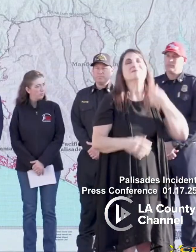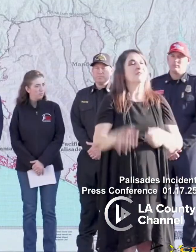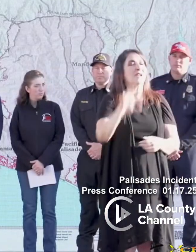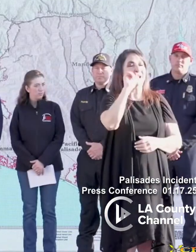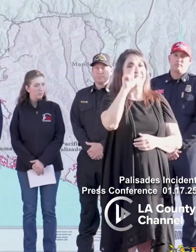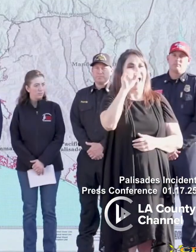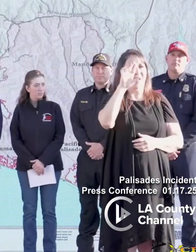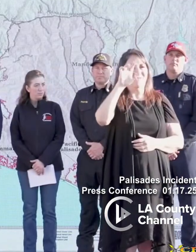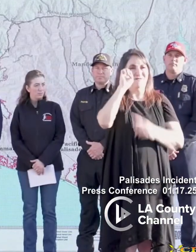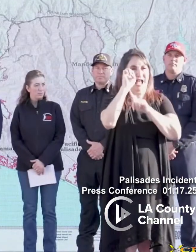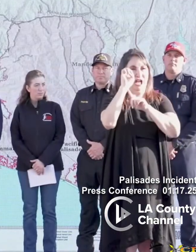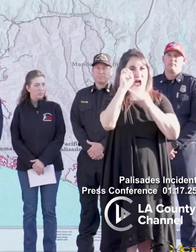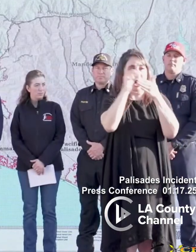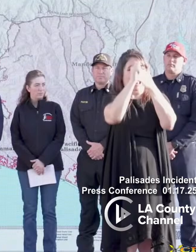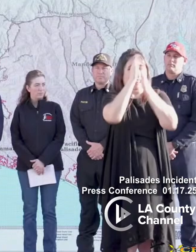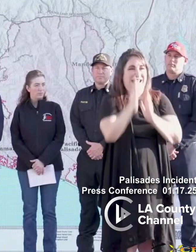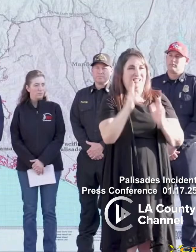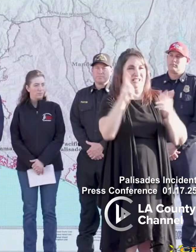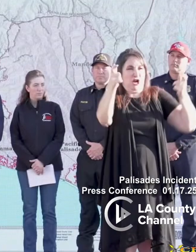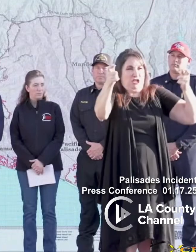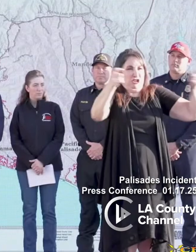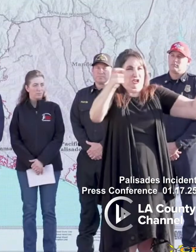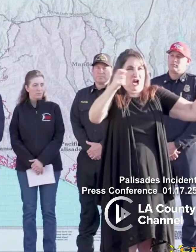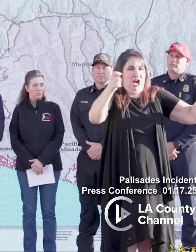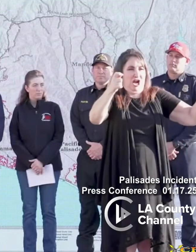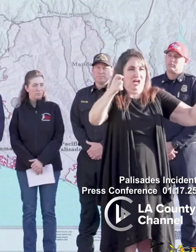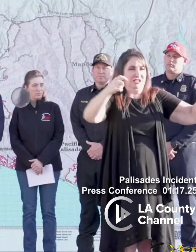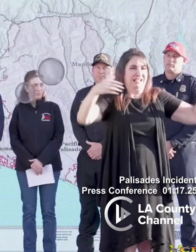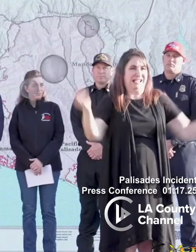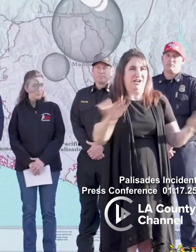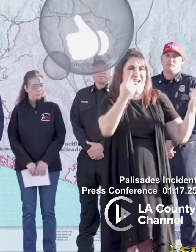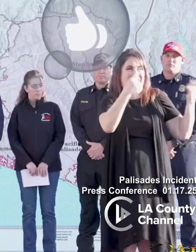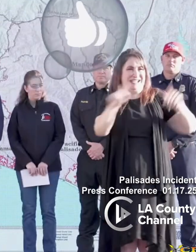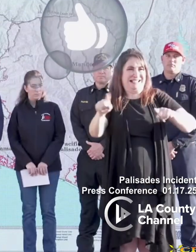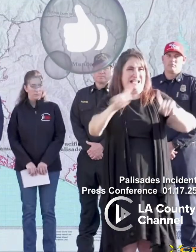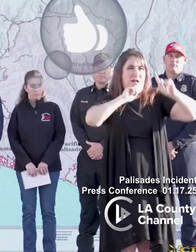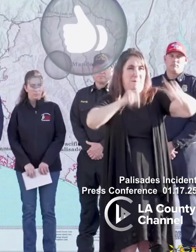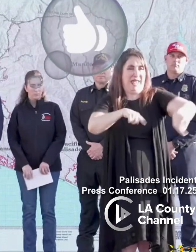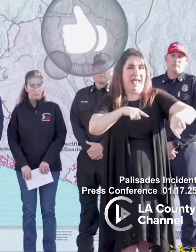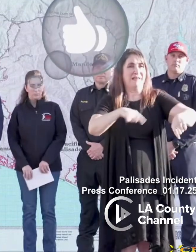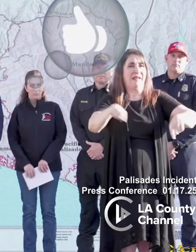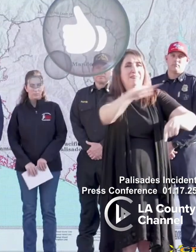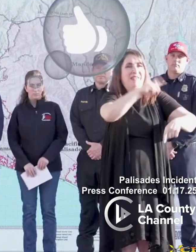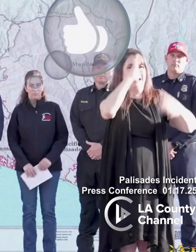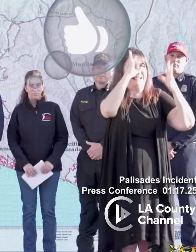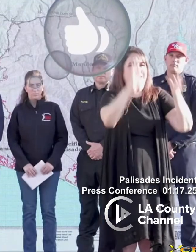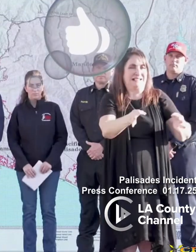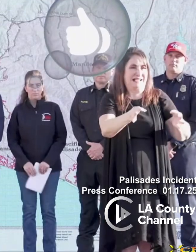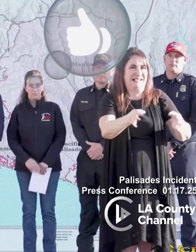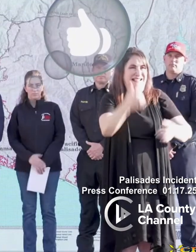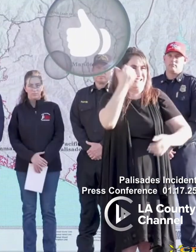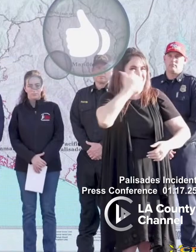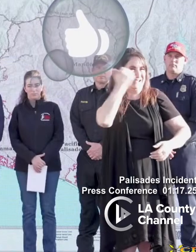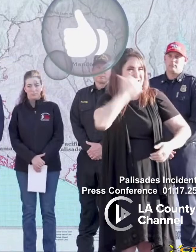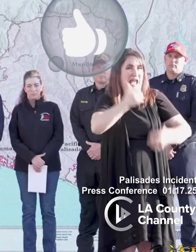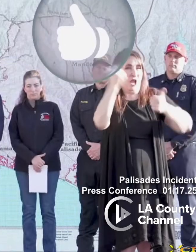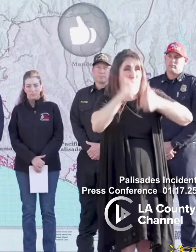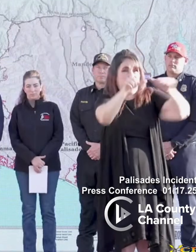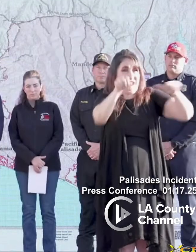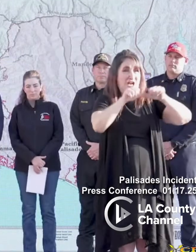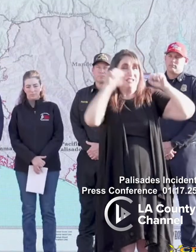CAL FIRE leadership is in charge here at Incident Command, and they make determinations each day about which areas can